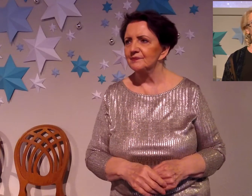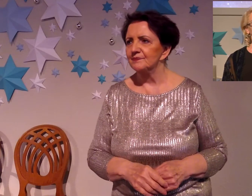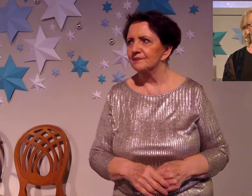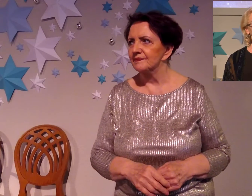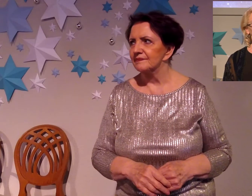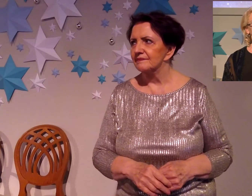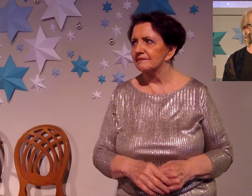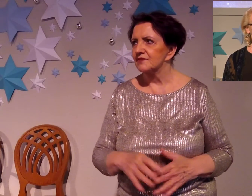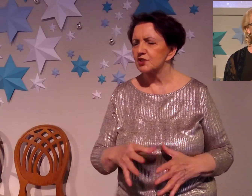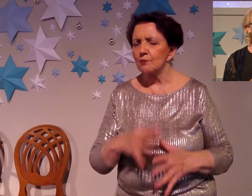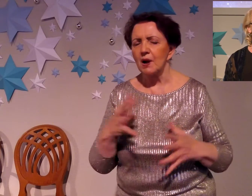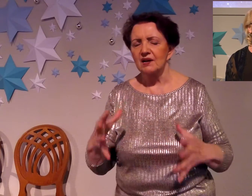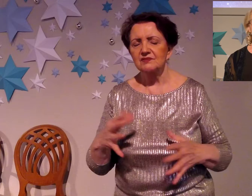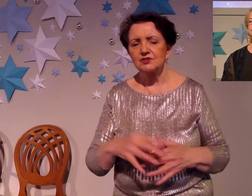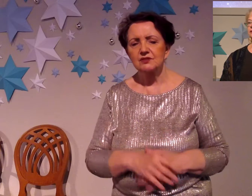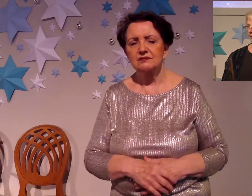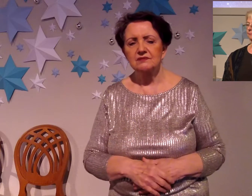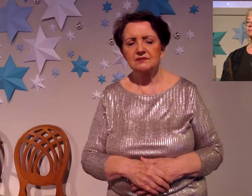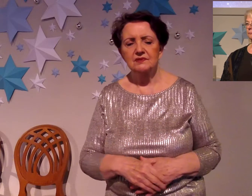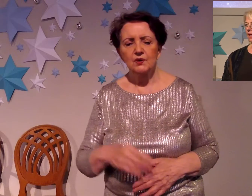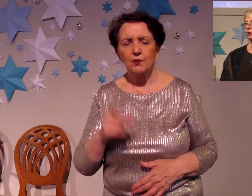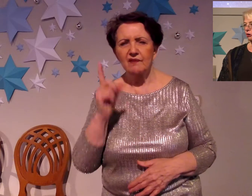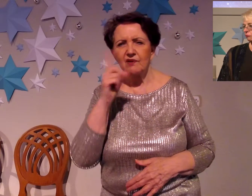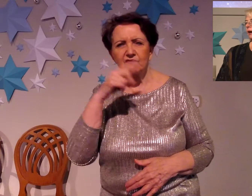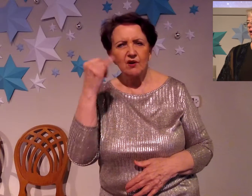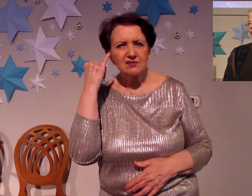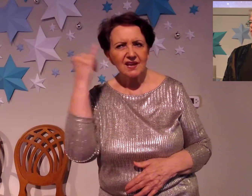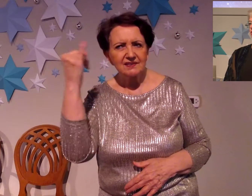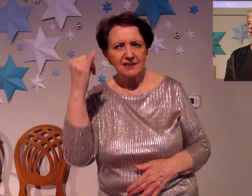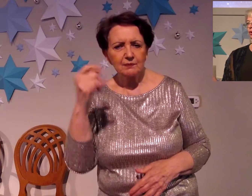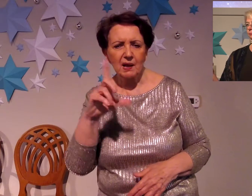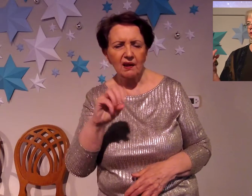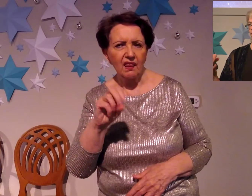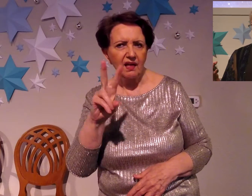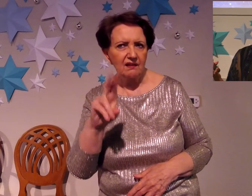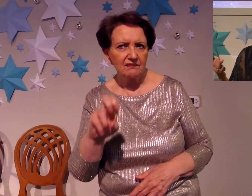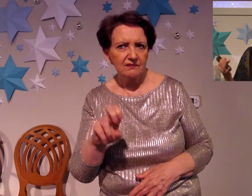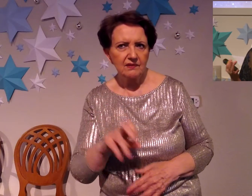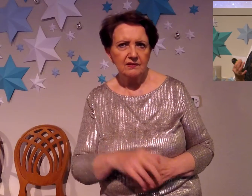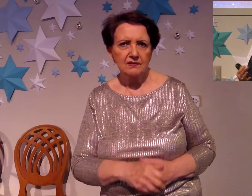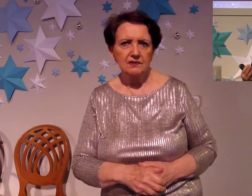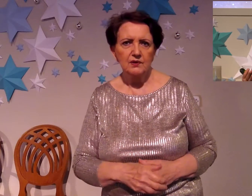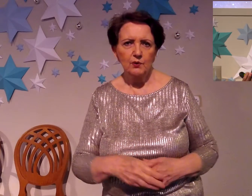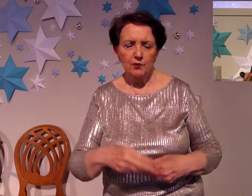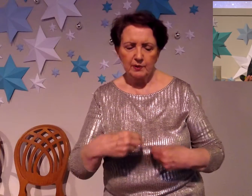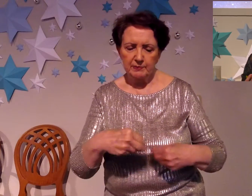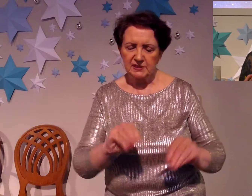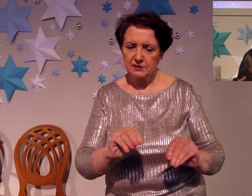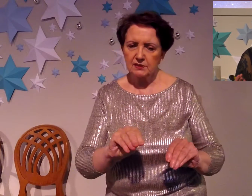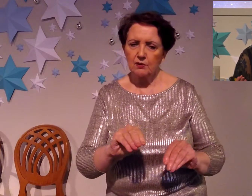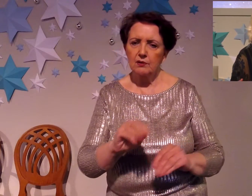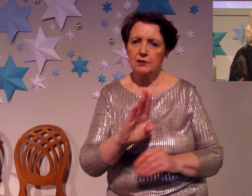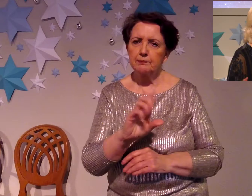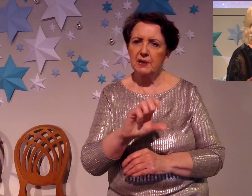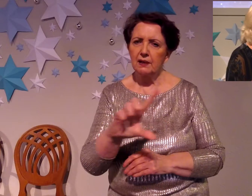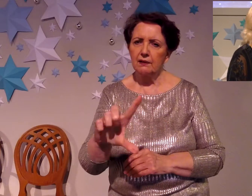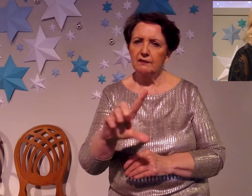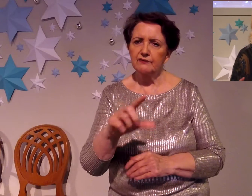think that we have such a false idea. Right? We've been sold a bill of goods, basically, by Disney and